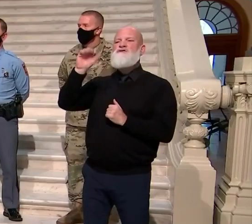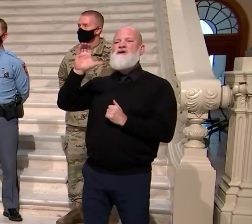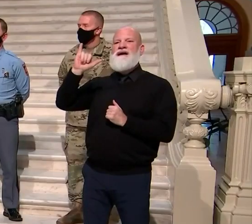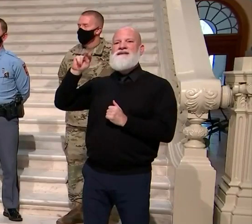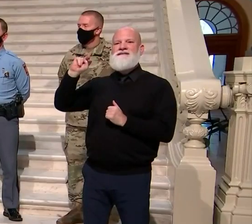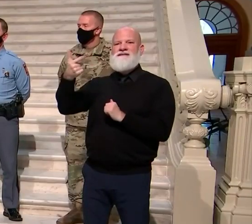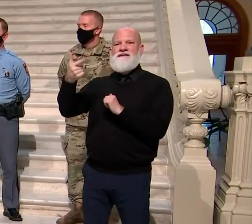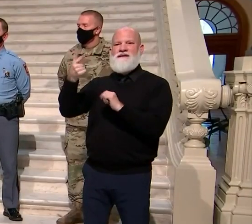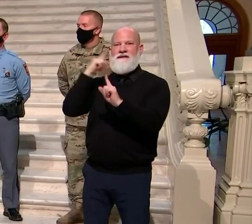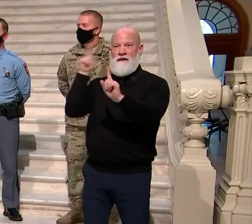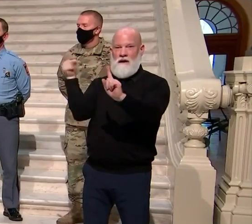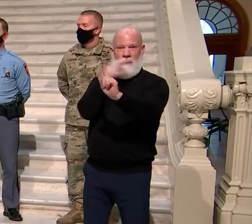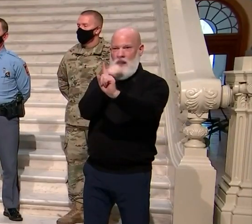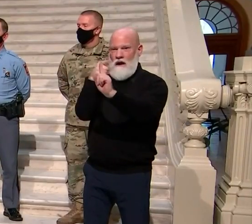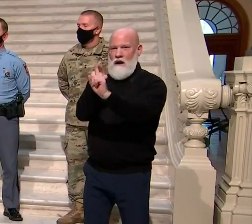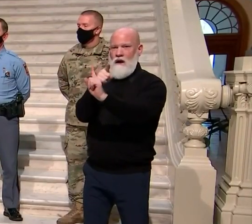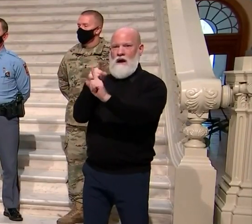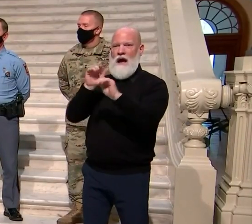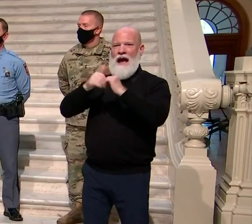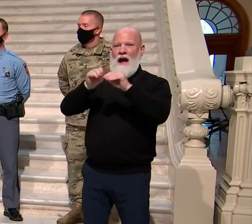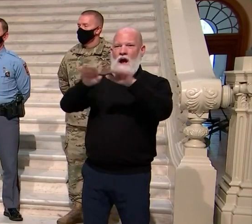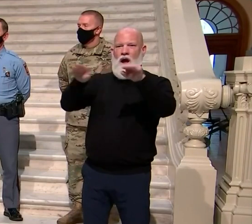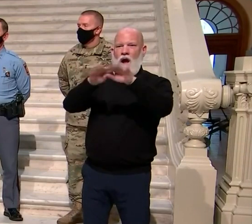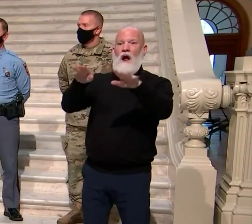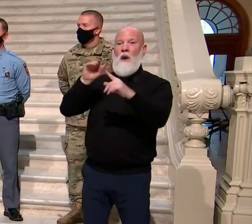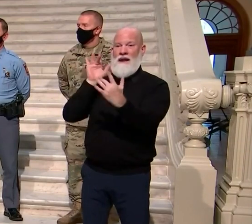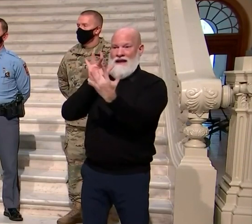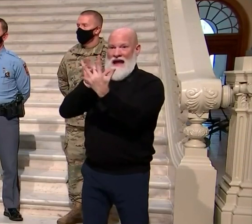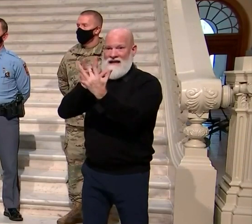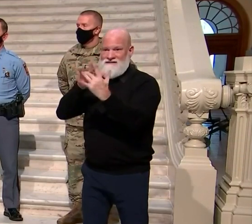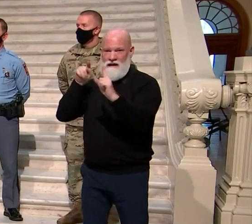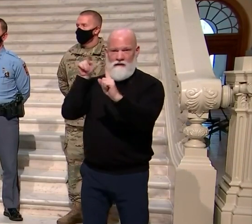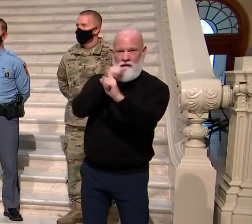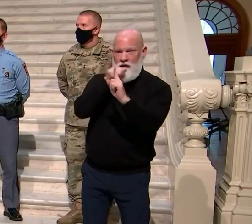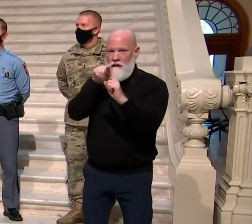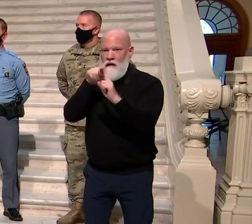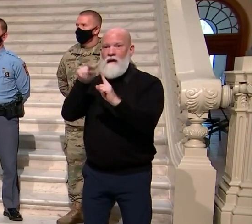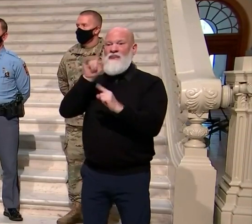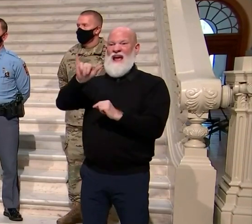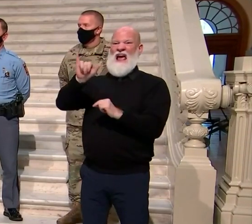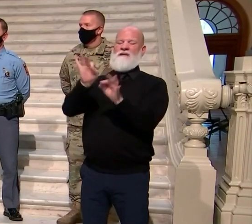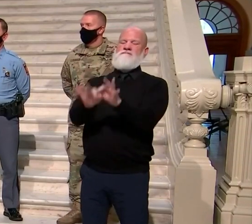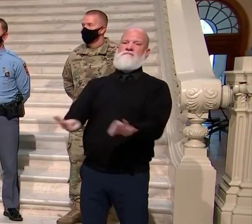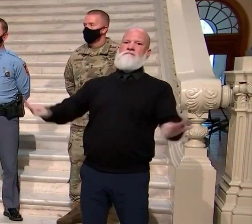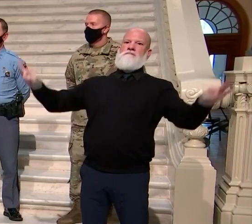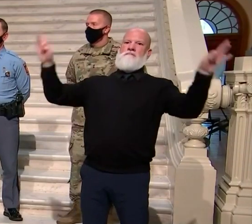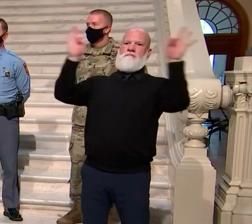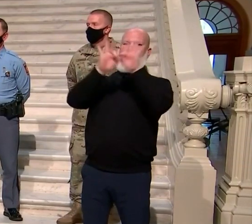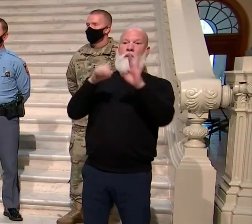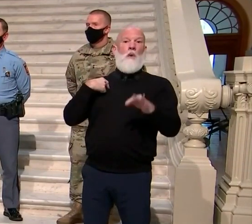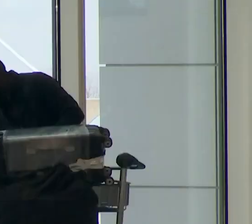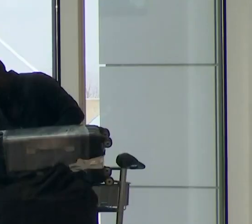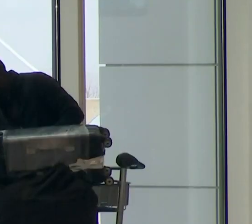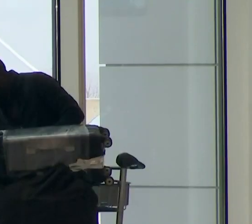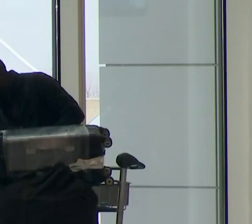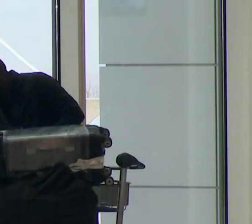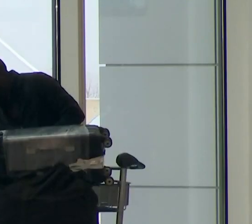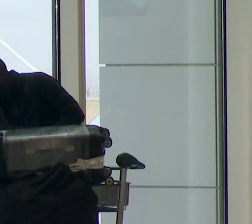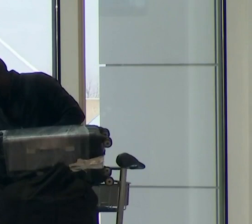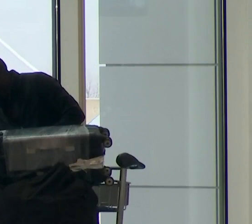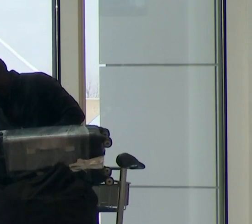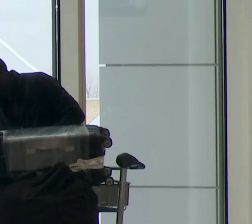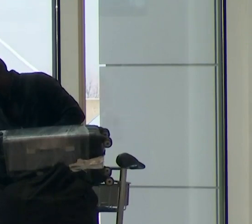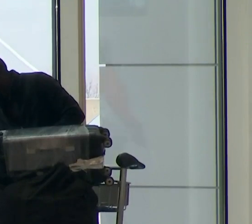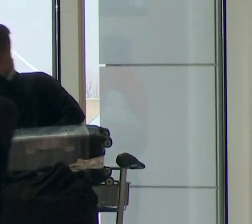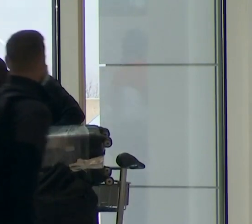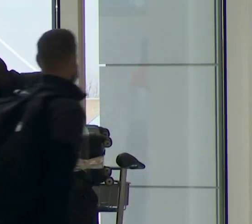Contact tracing is most important as we identify individuals with that variant because we want to